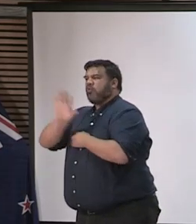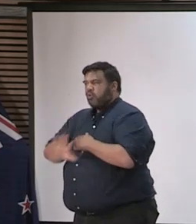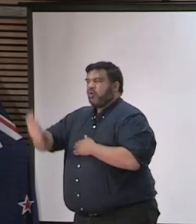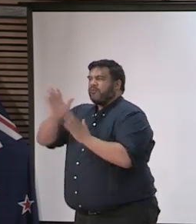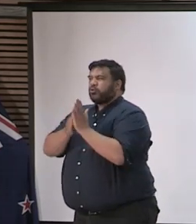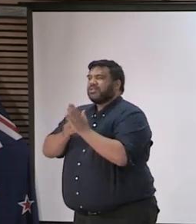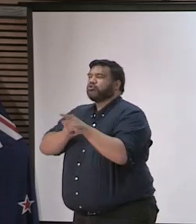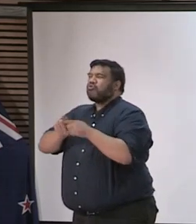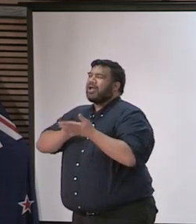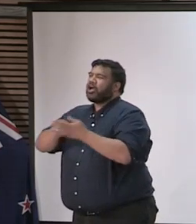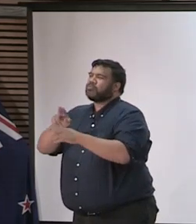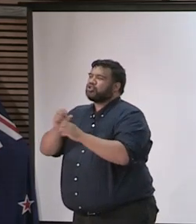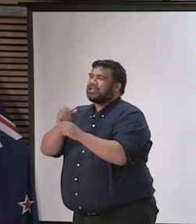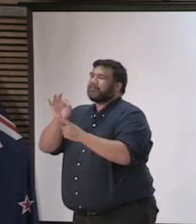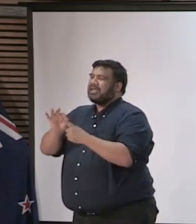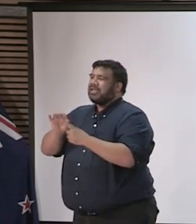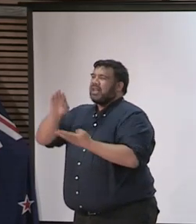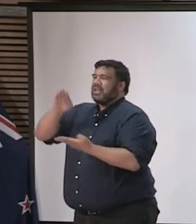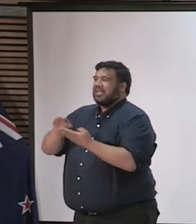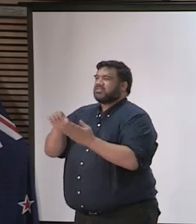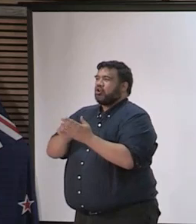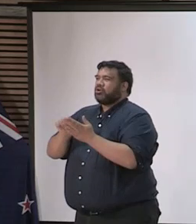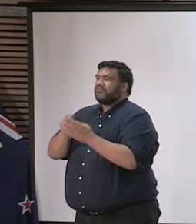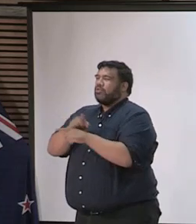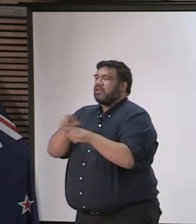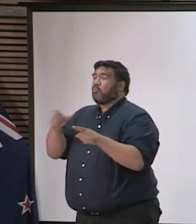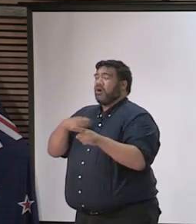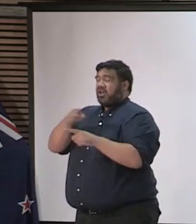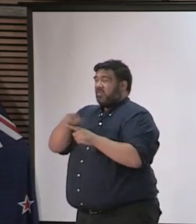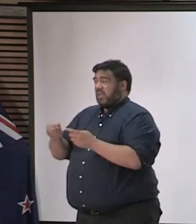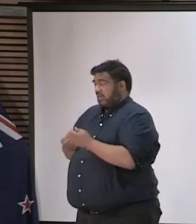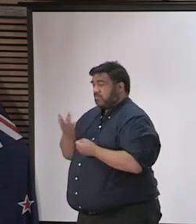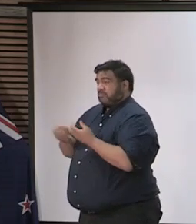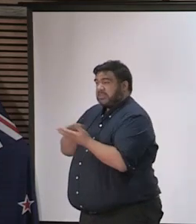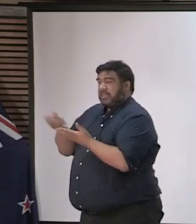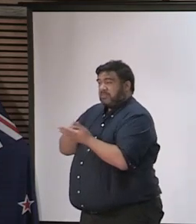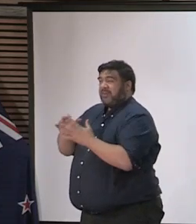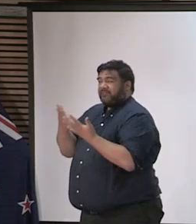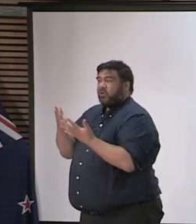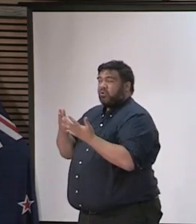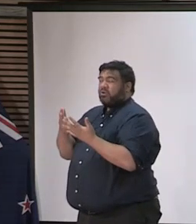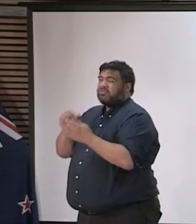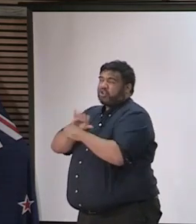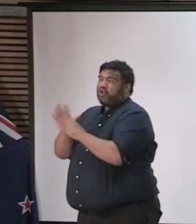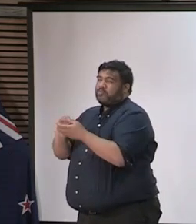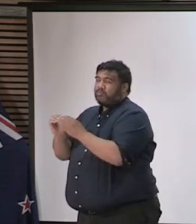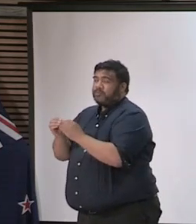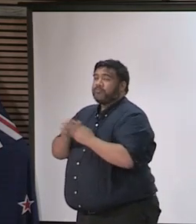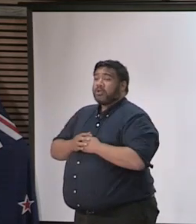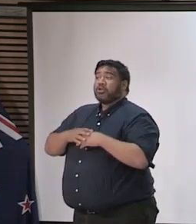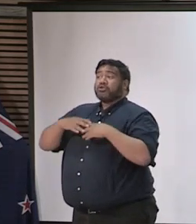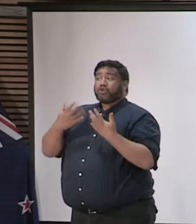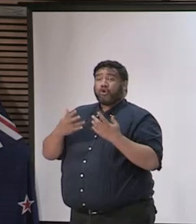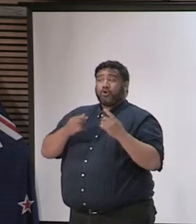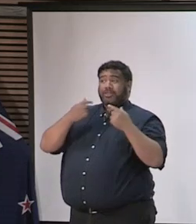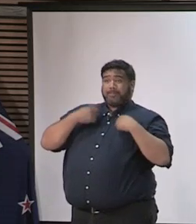offset the costs of their response to COVID-19. There is an active conversation between the Minister and general practice leaders and the